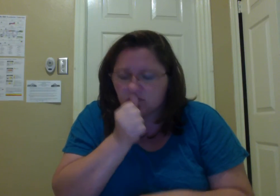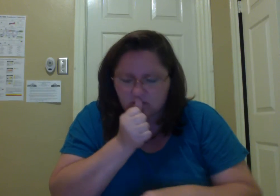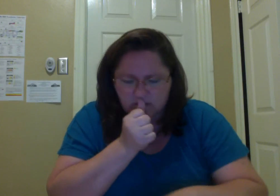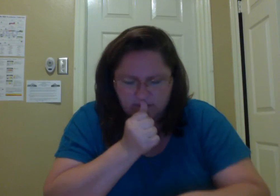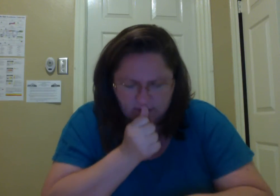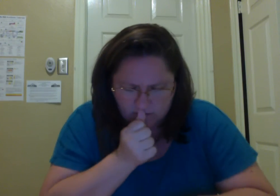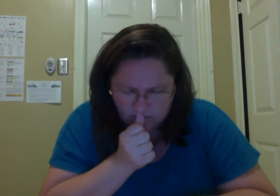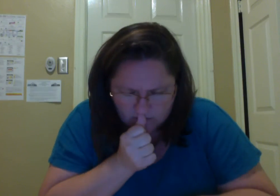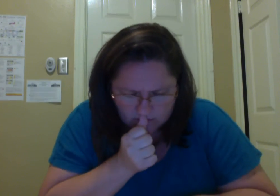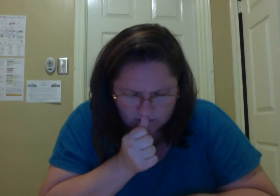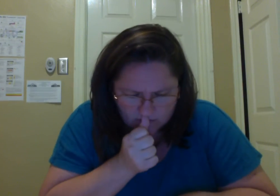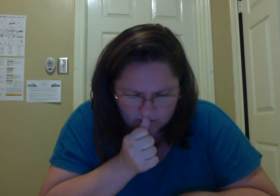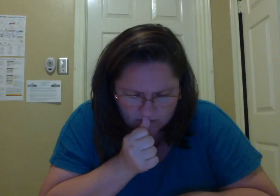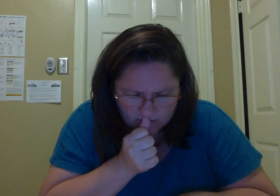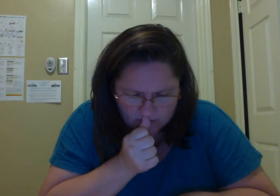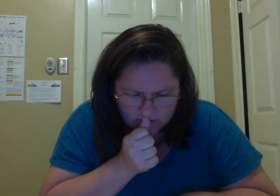Wait a minute.